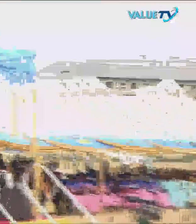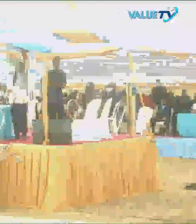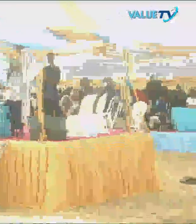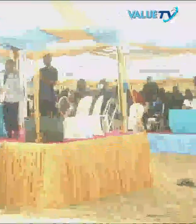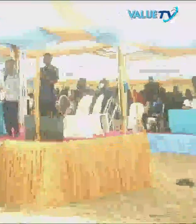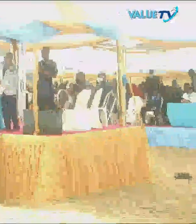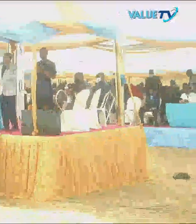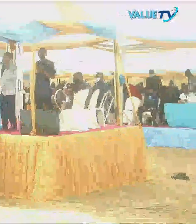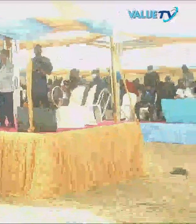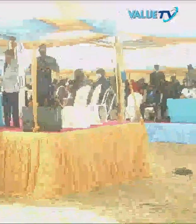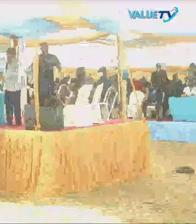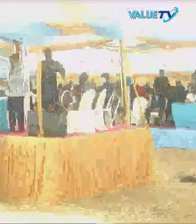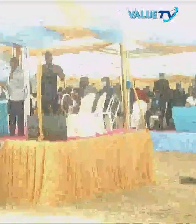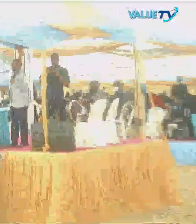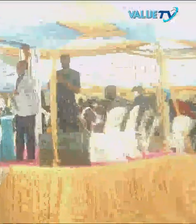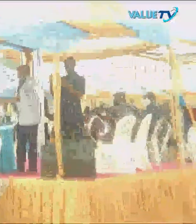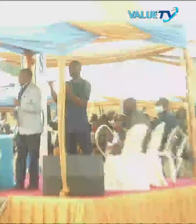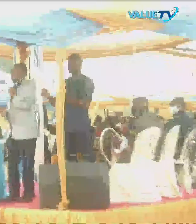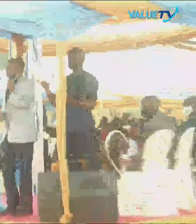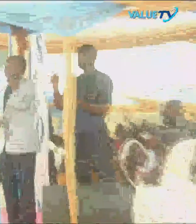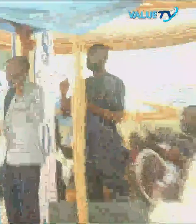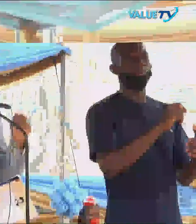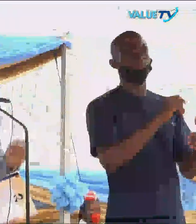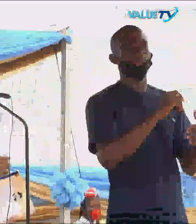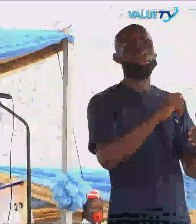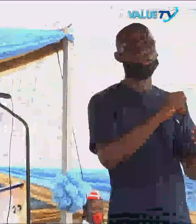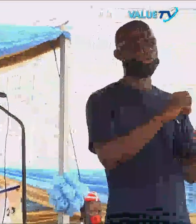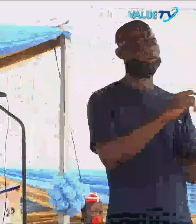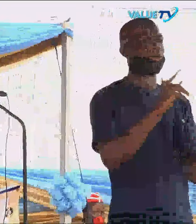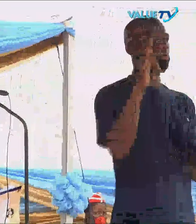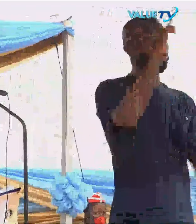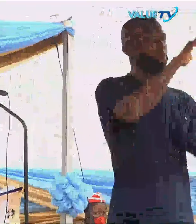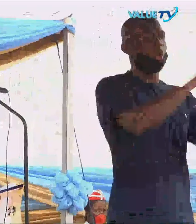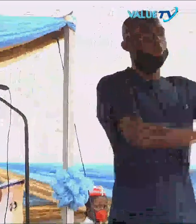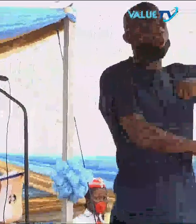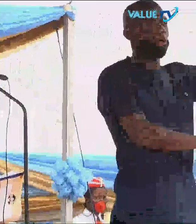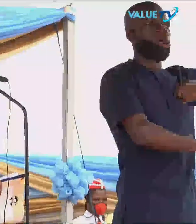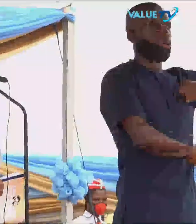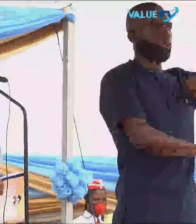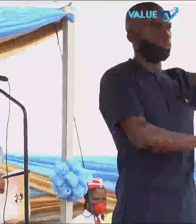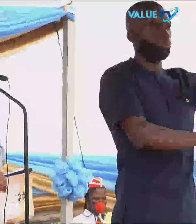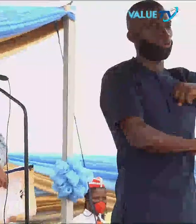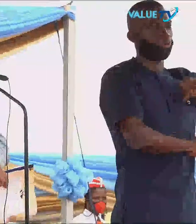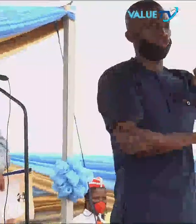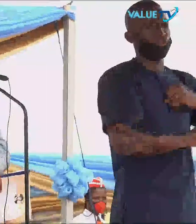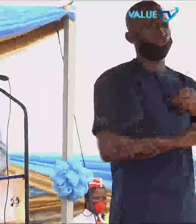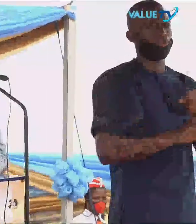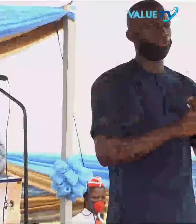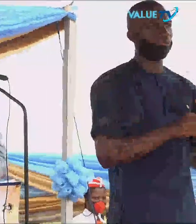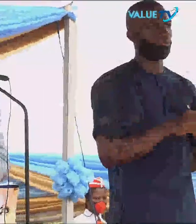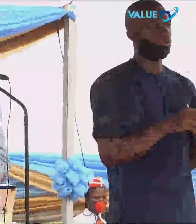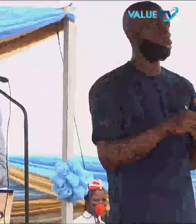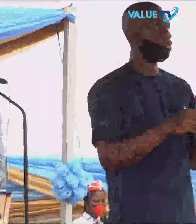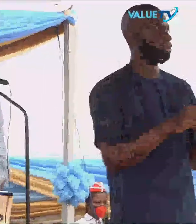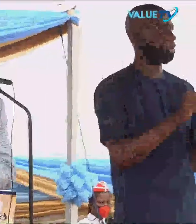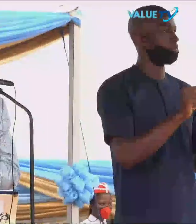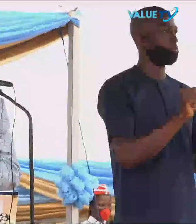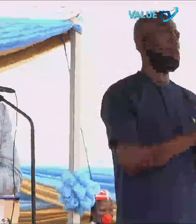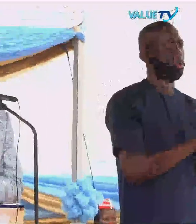maybe after now, the Air Force Comprehensive Secondary School Choir. I don't know if they are